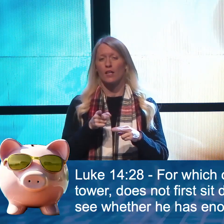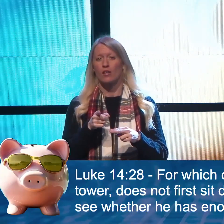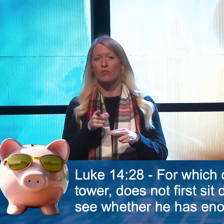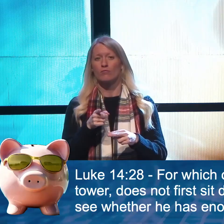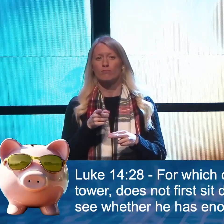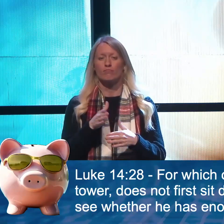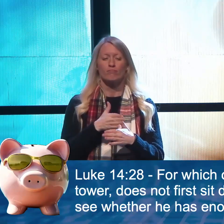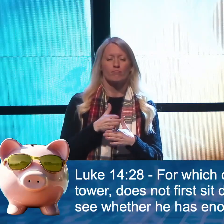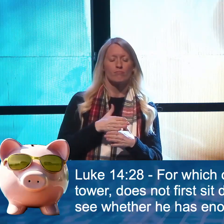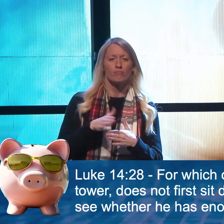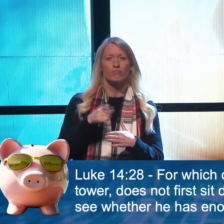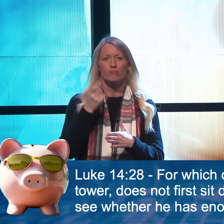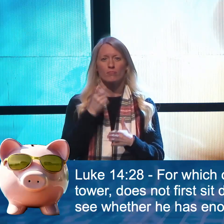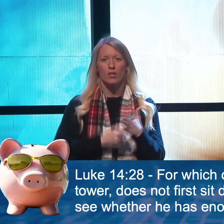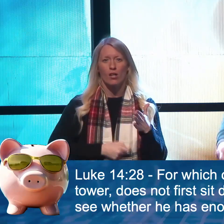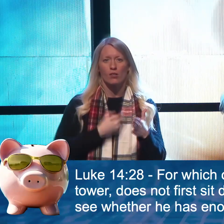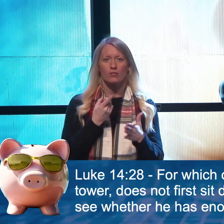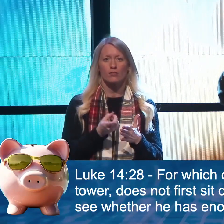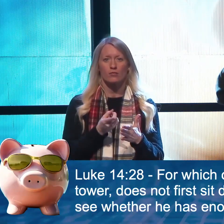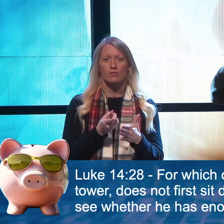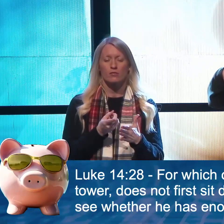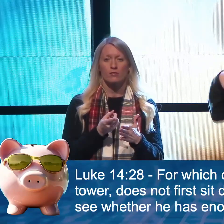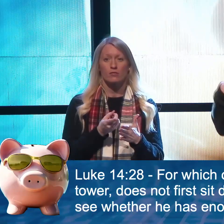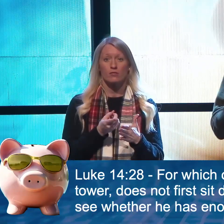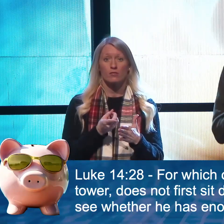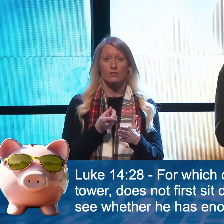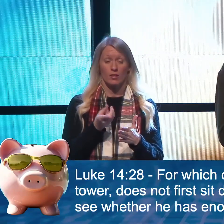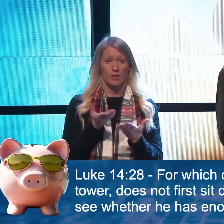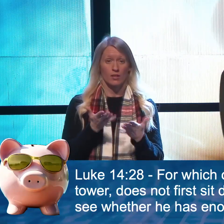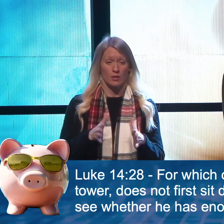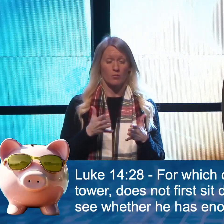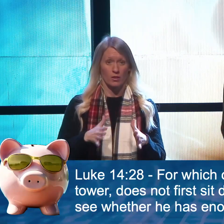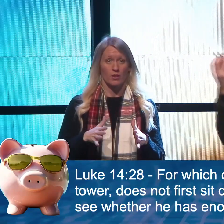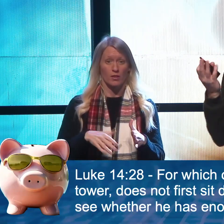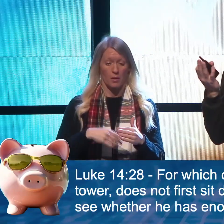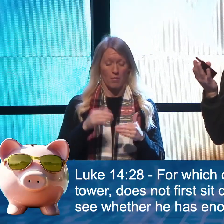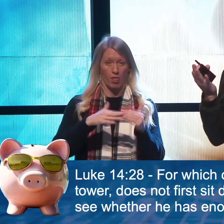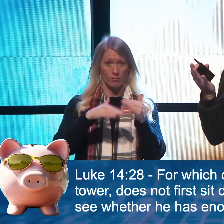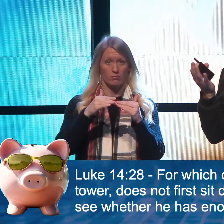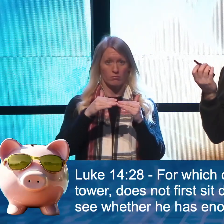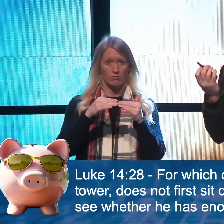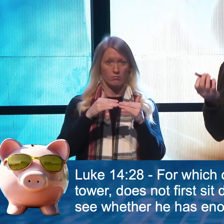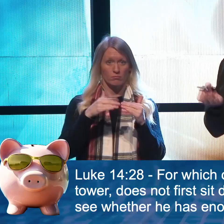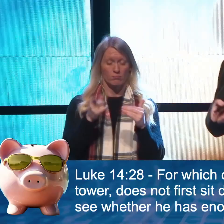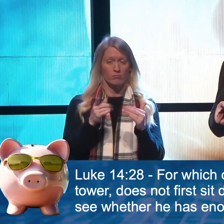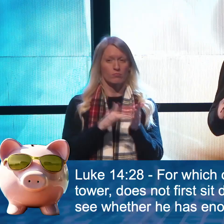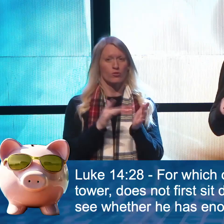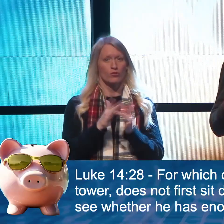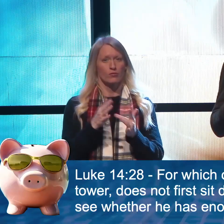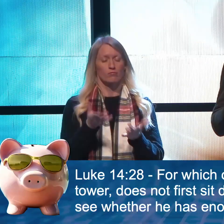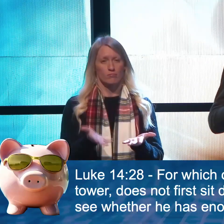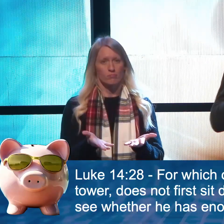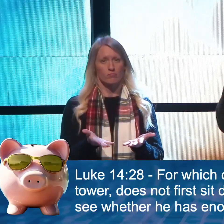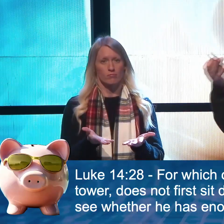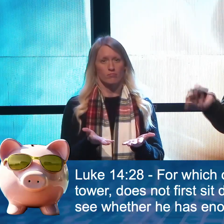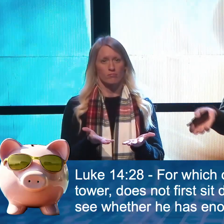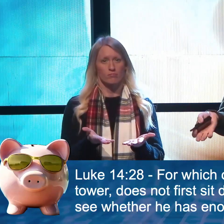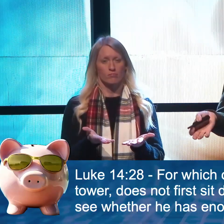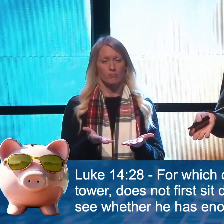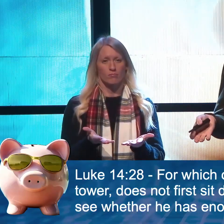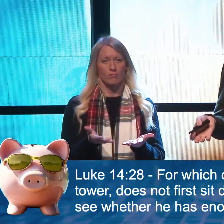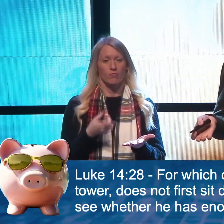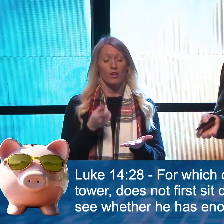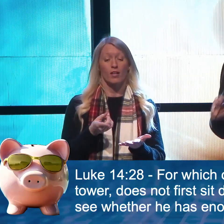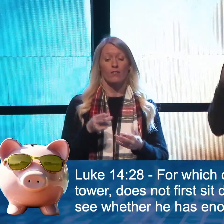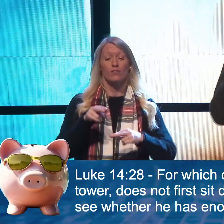he has enough to complete it? Okay, Jesus is giving us a pretty duh moment, okay? If you're going to sit down and